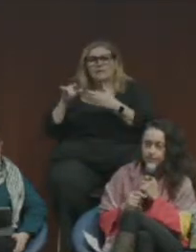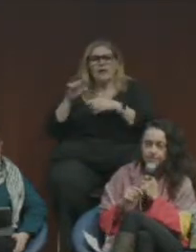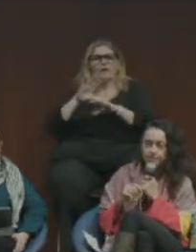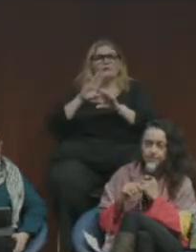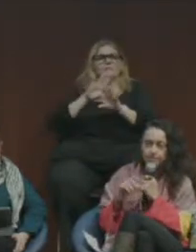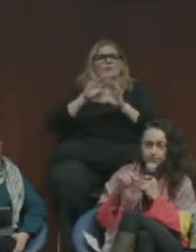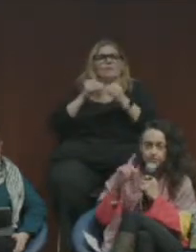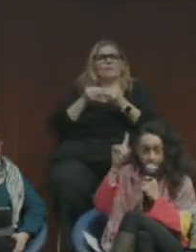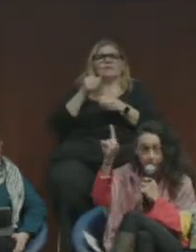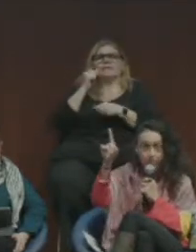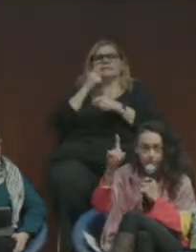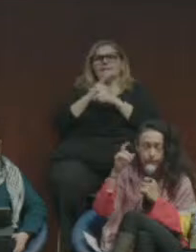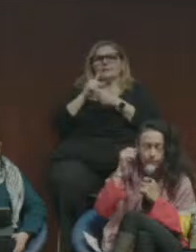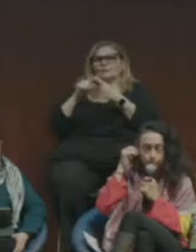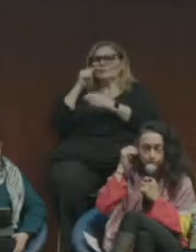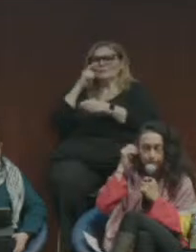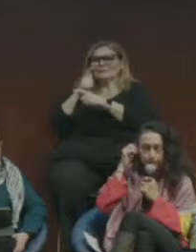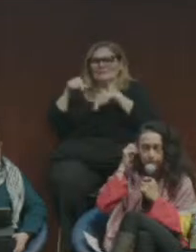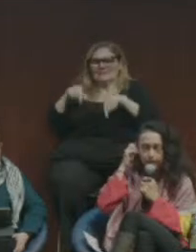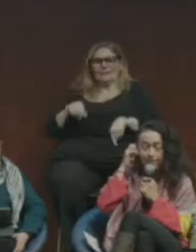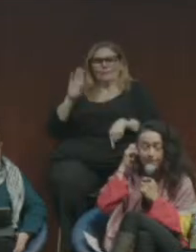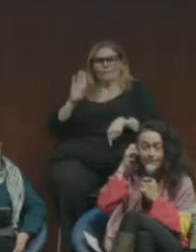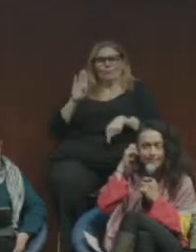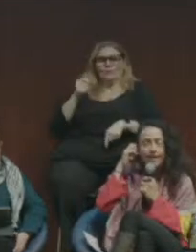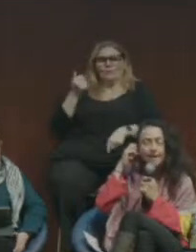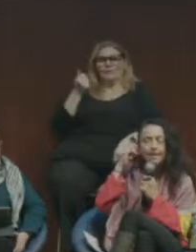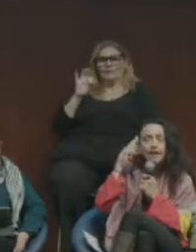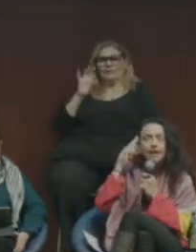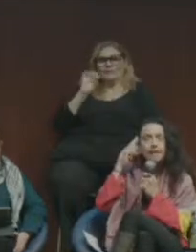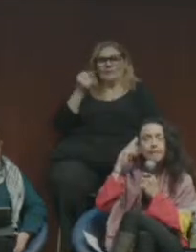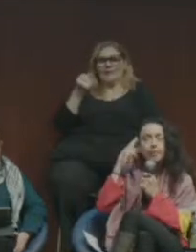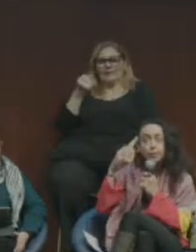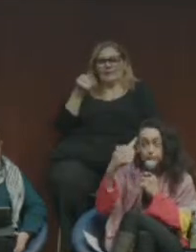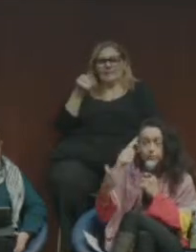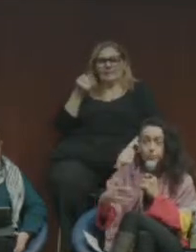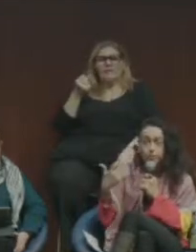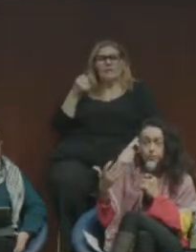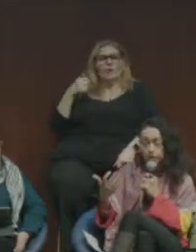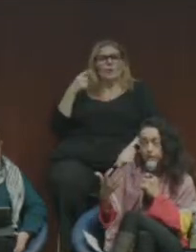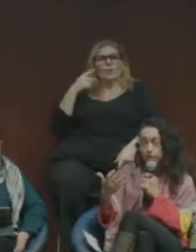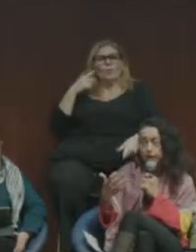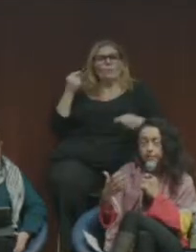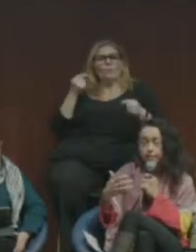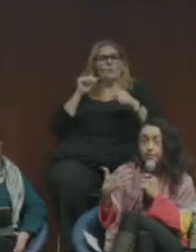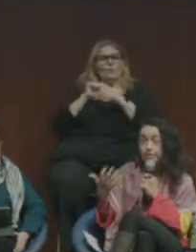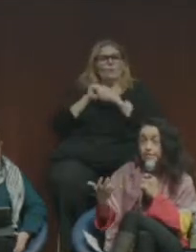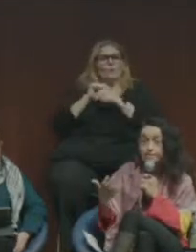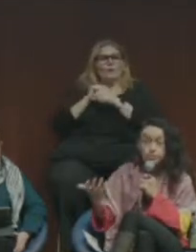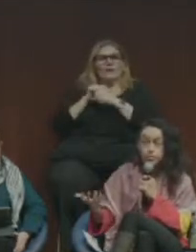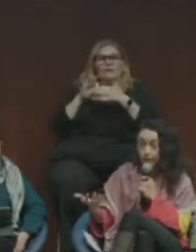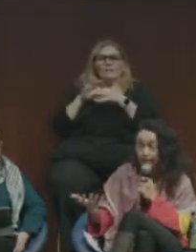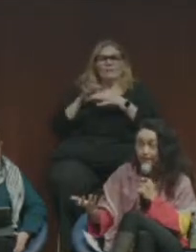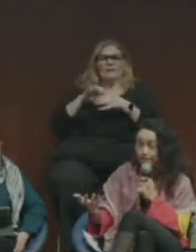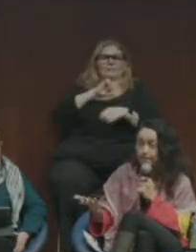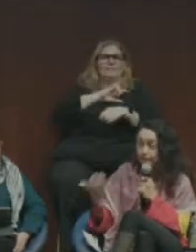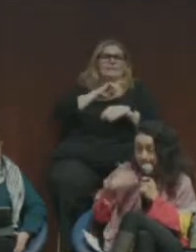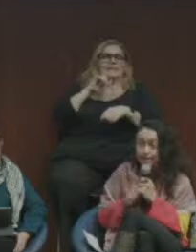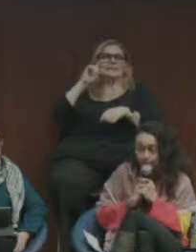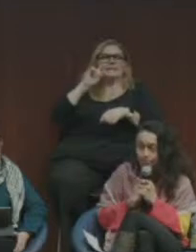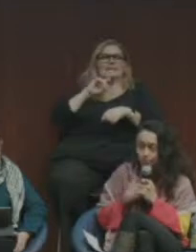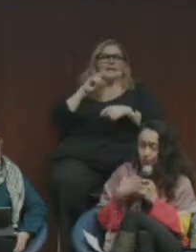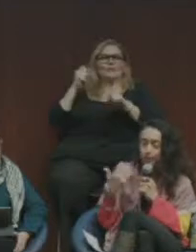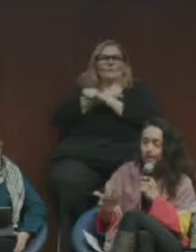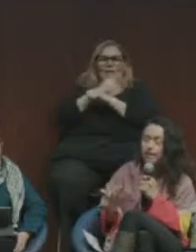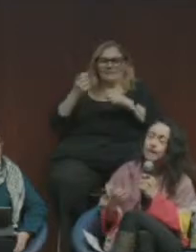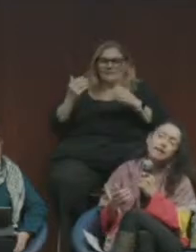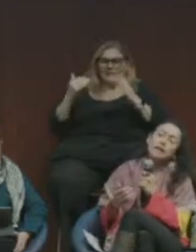called Sister to Sister here in Brooklyn in the 90s. We were doing work around police sexual violence against